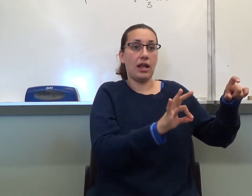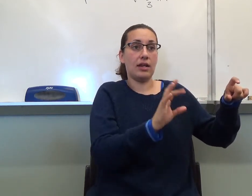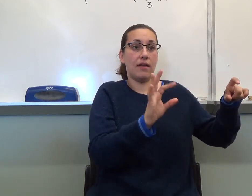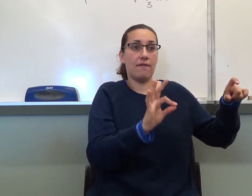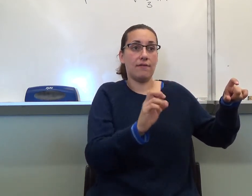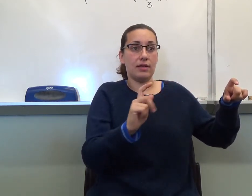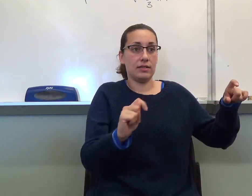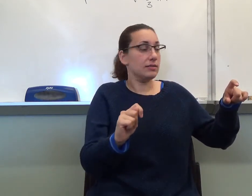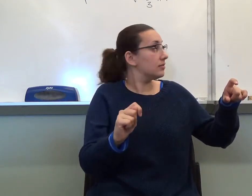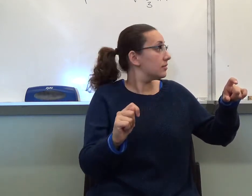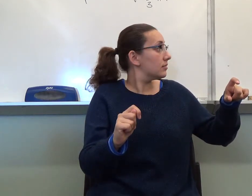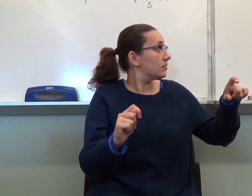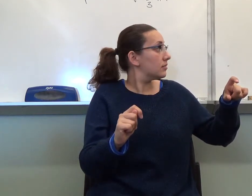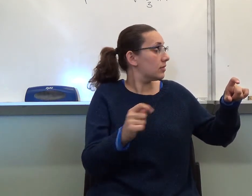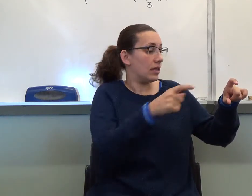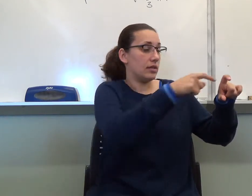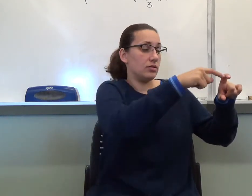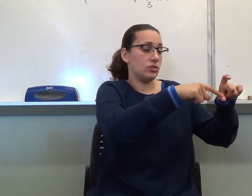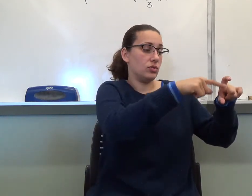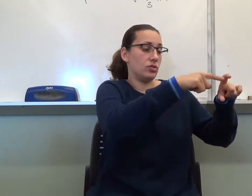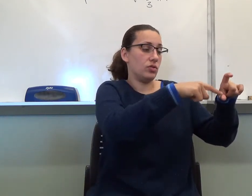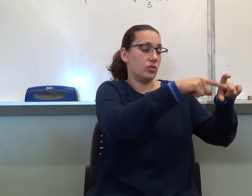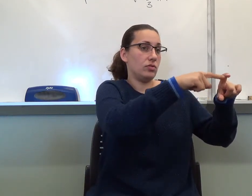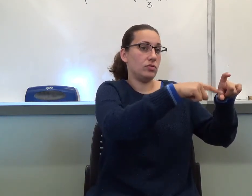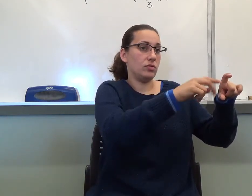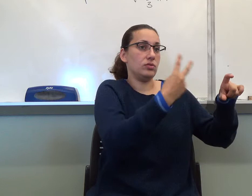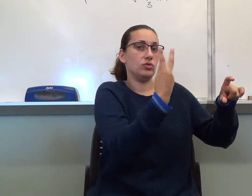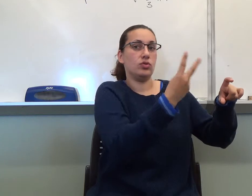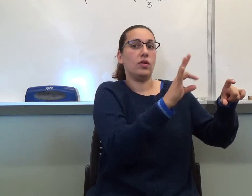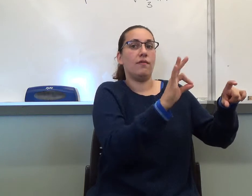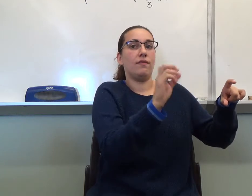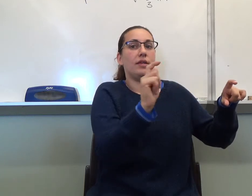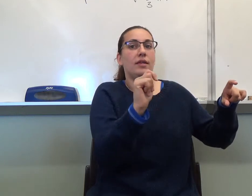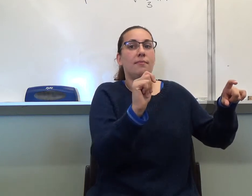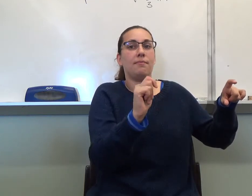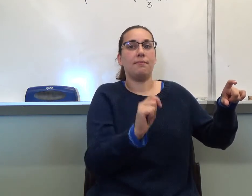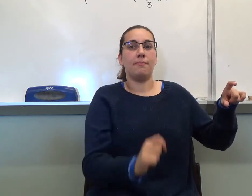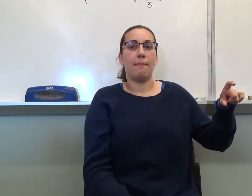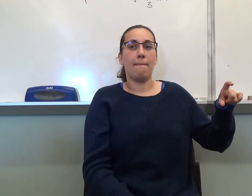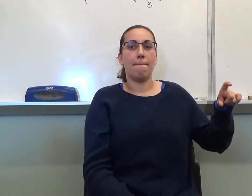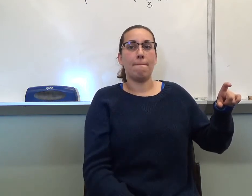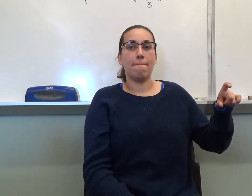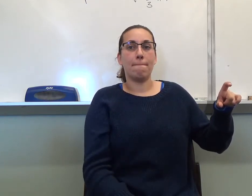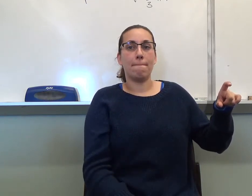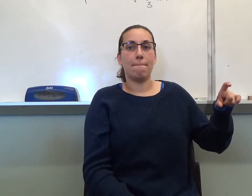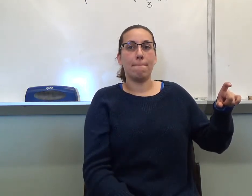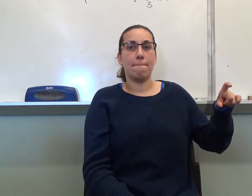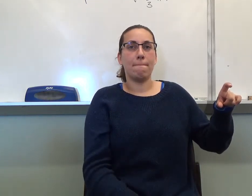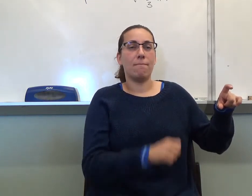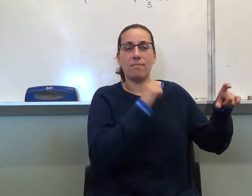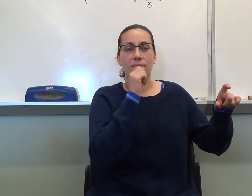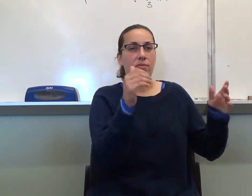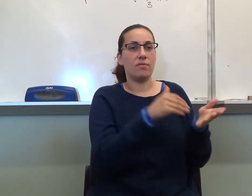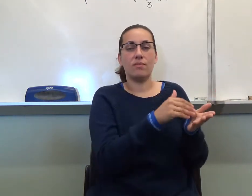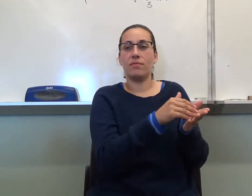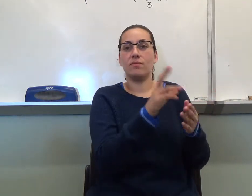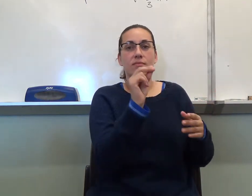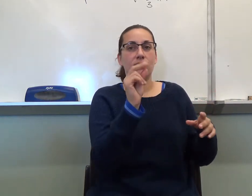is 2 feet. That's this distance here. And again, they want the